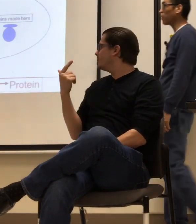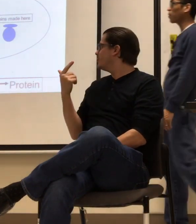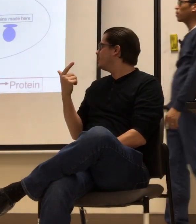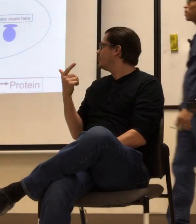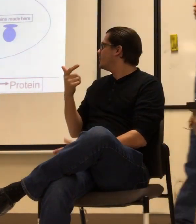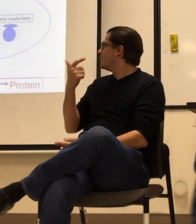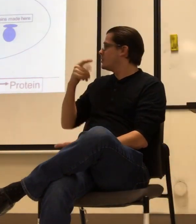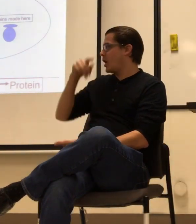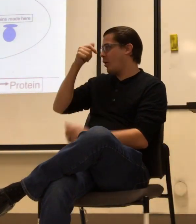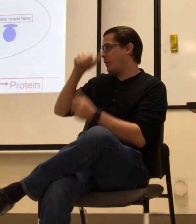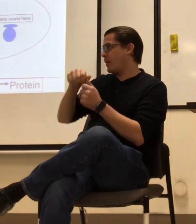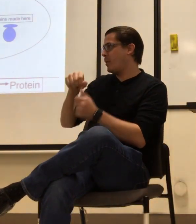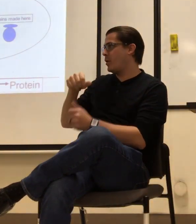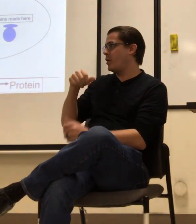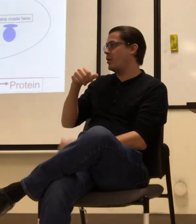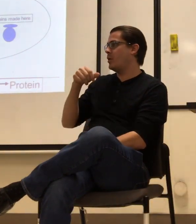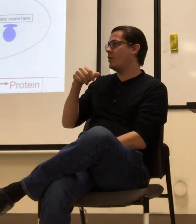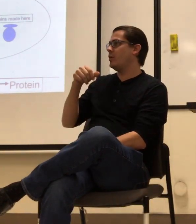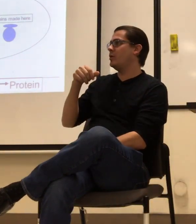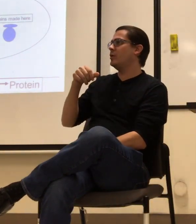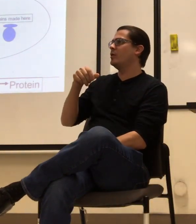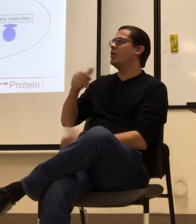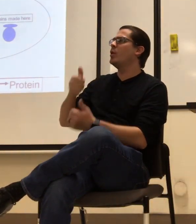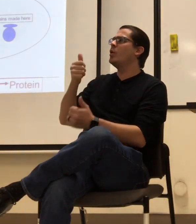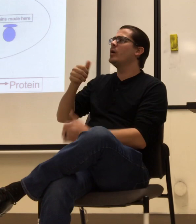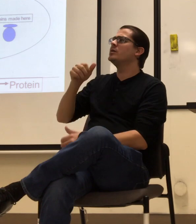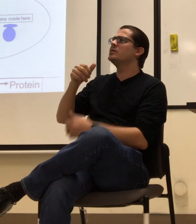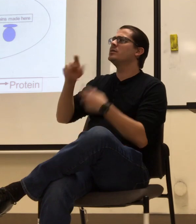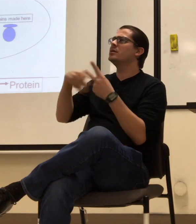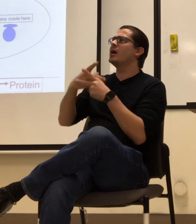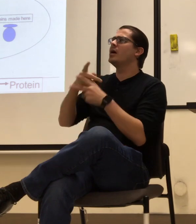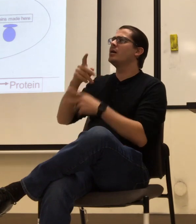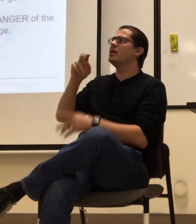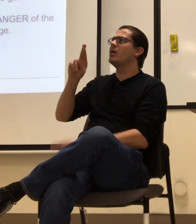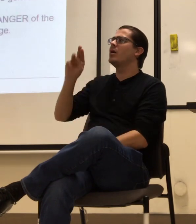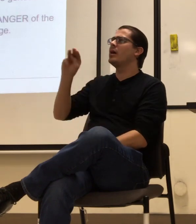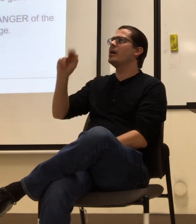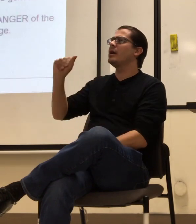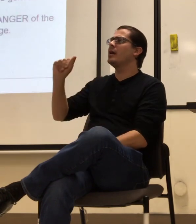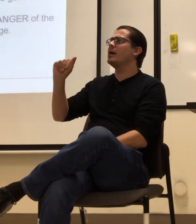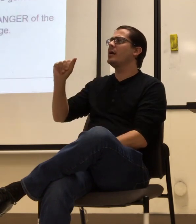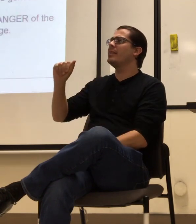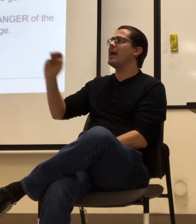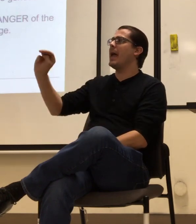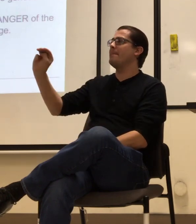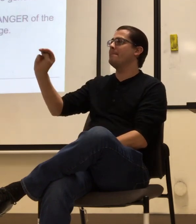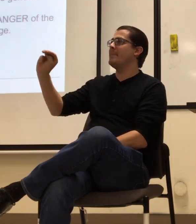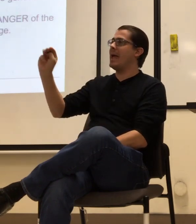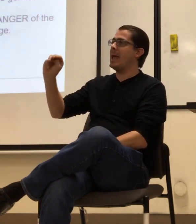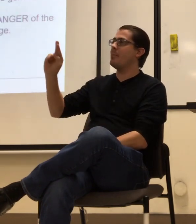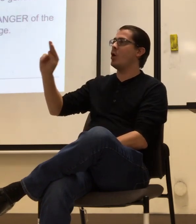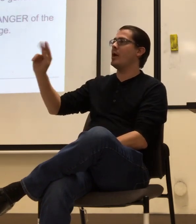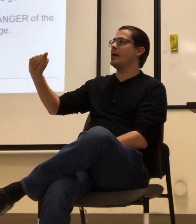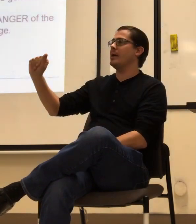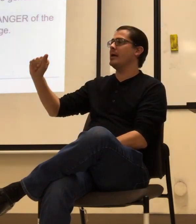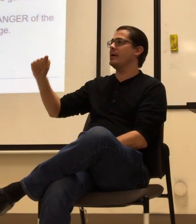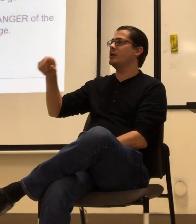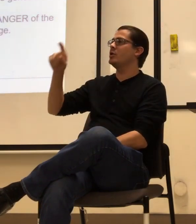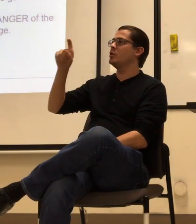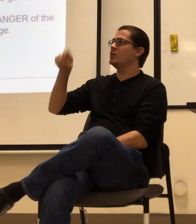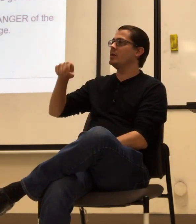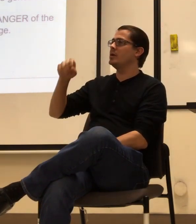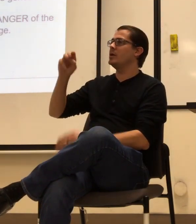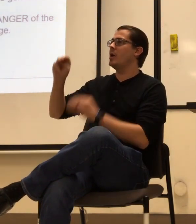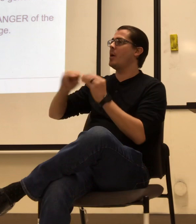you can remember for the break. Which kind of RNA is it? It's the M1, right? So you need a